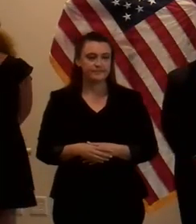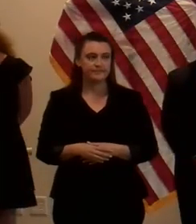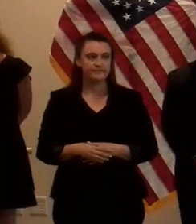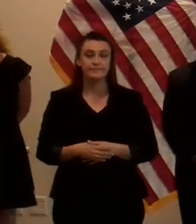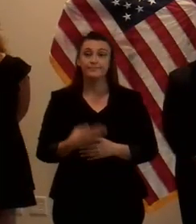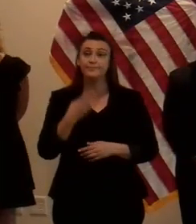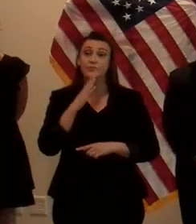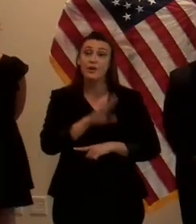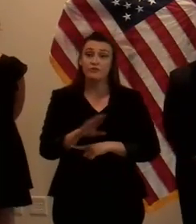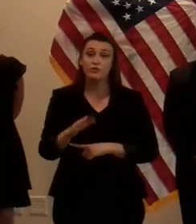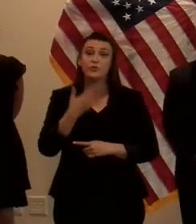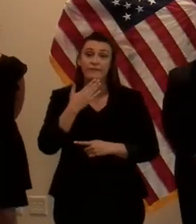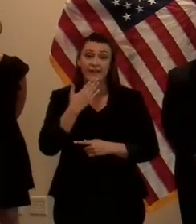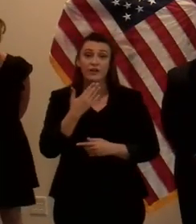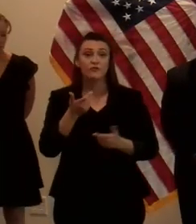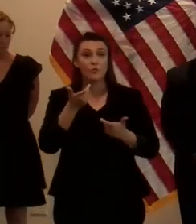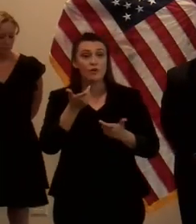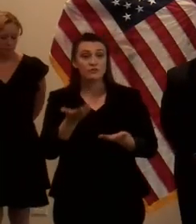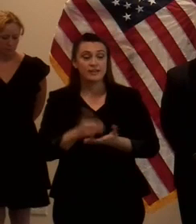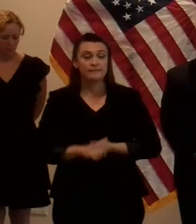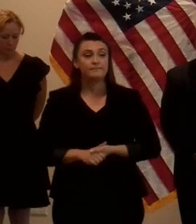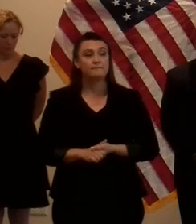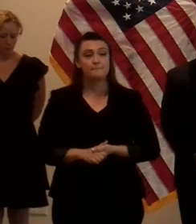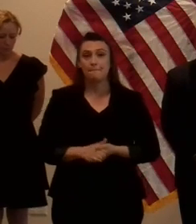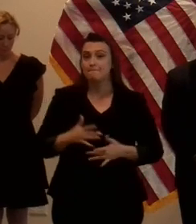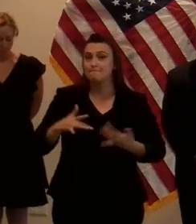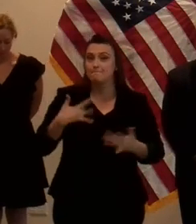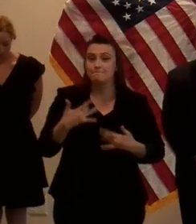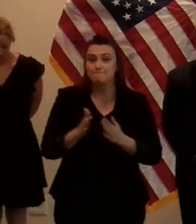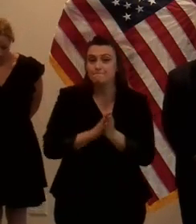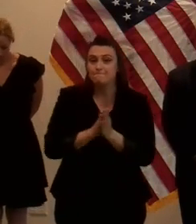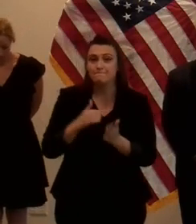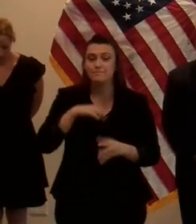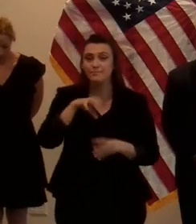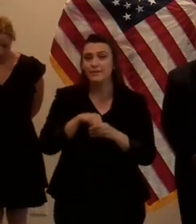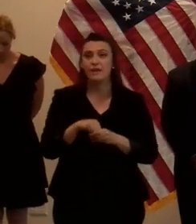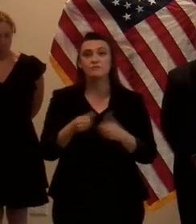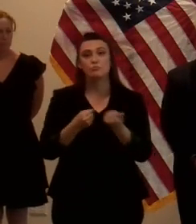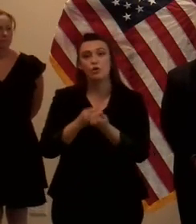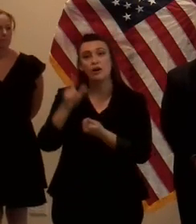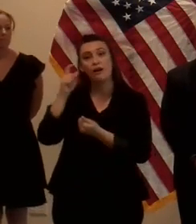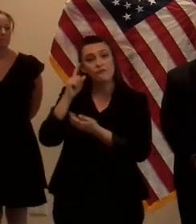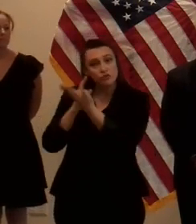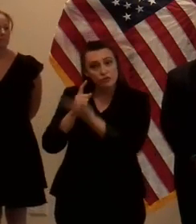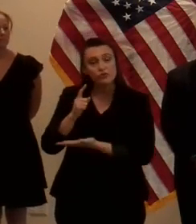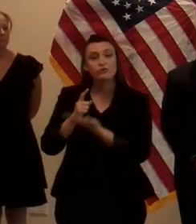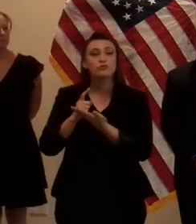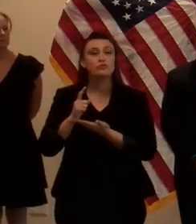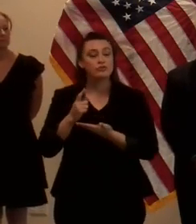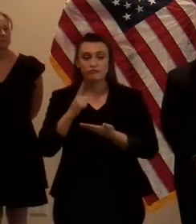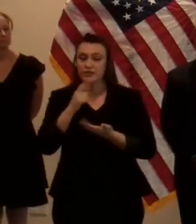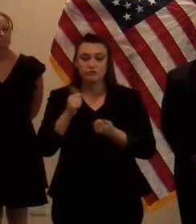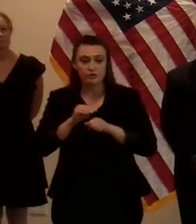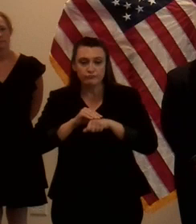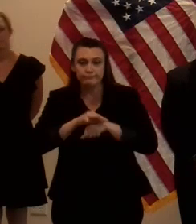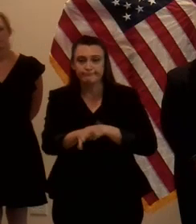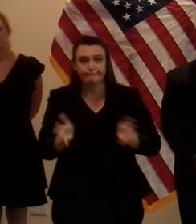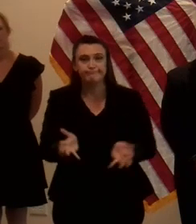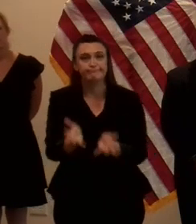Good afternoon. Thank you so much for being here today. I'm excited to be involved in the support of Governor Ducey's efforts to re-energize our